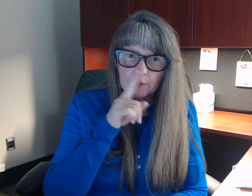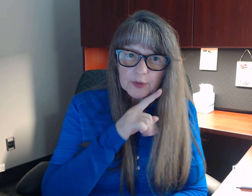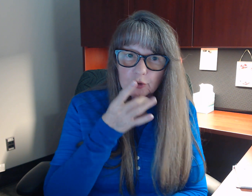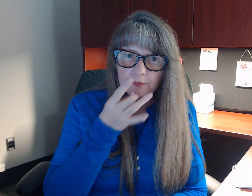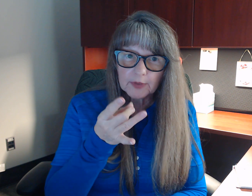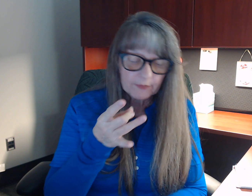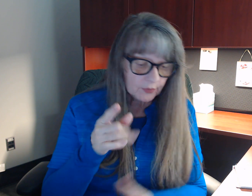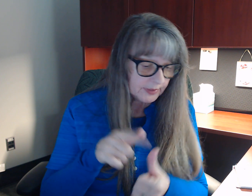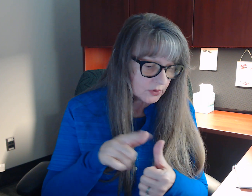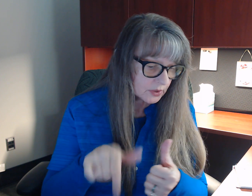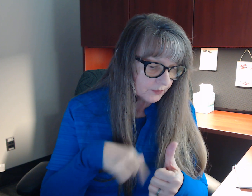artificial flavorings,